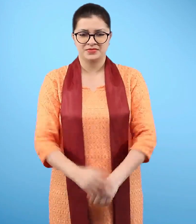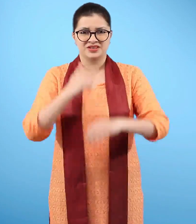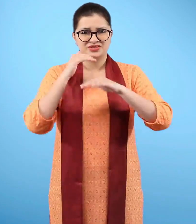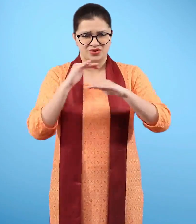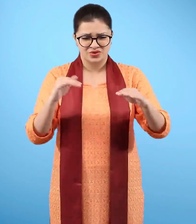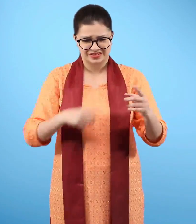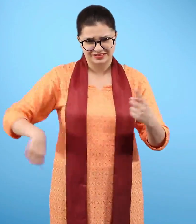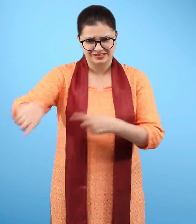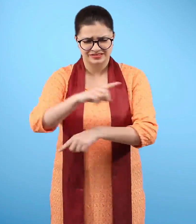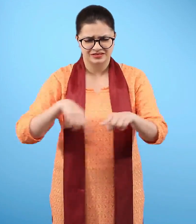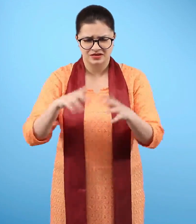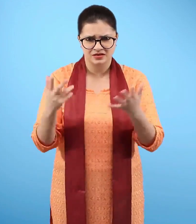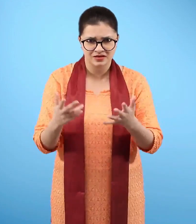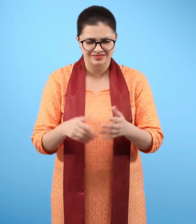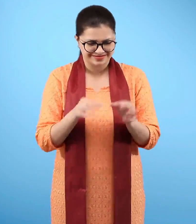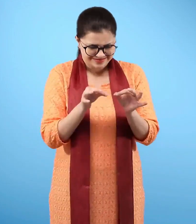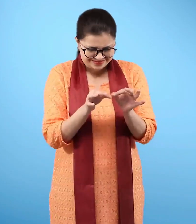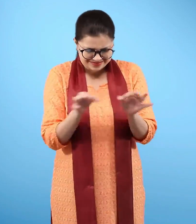Children should understand the need for a scale.